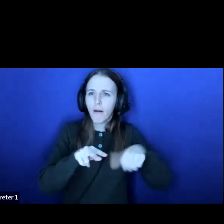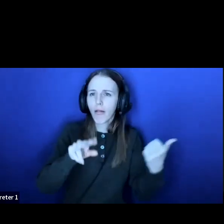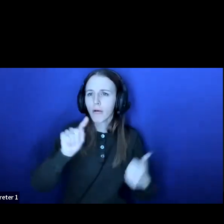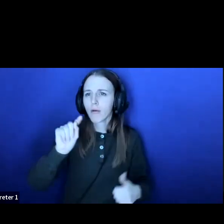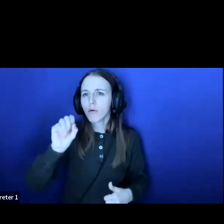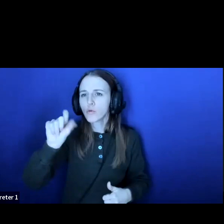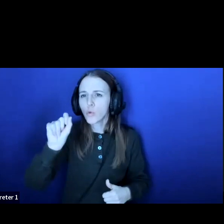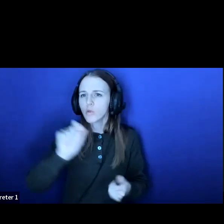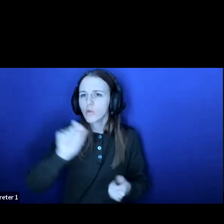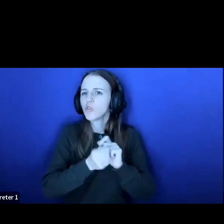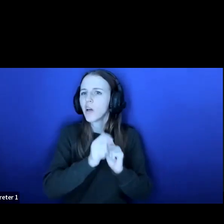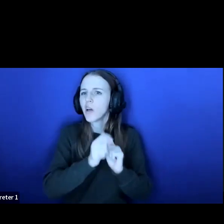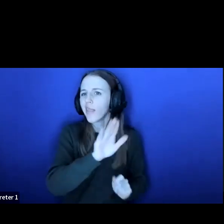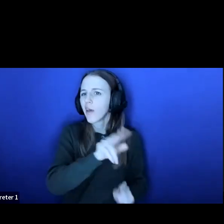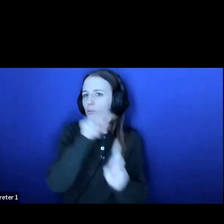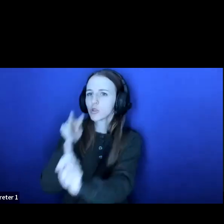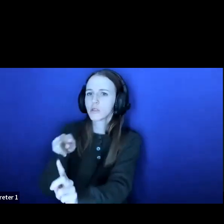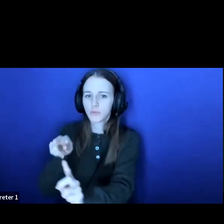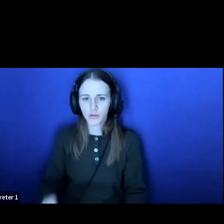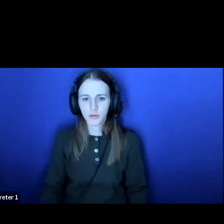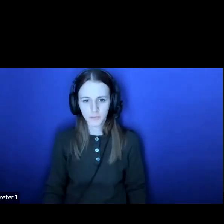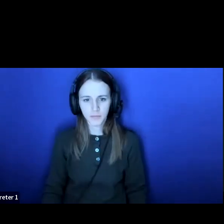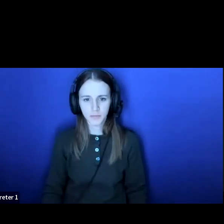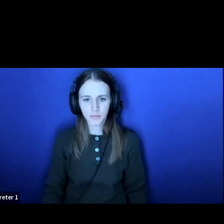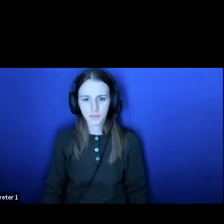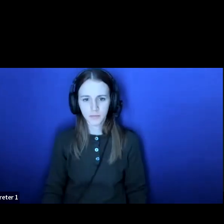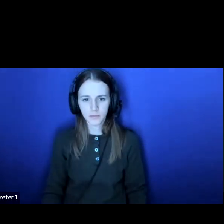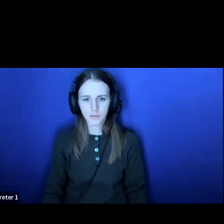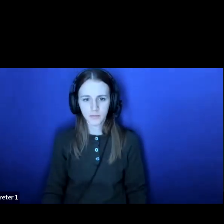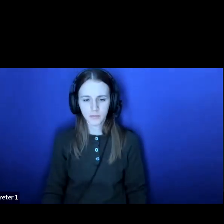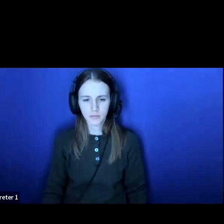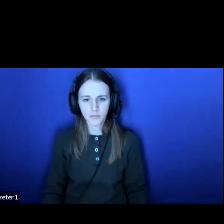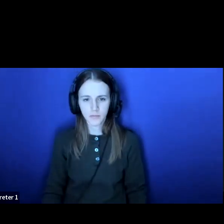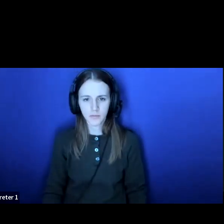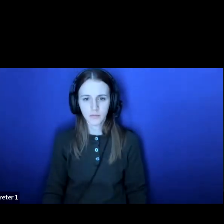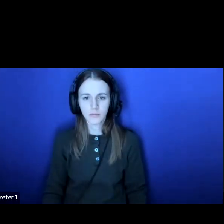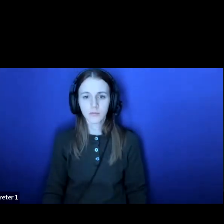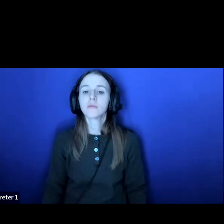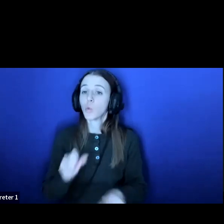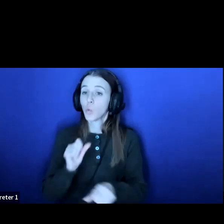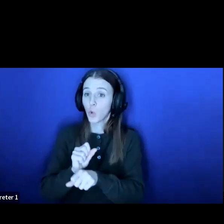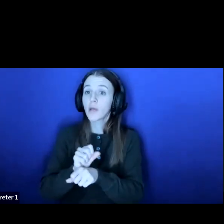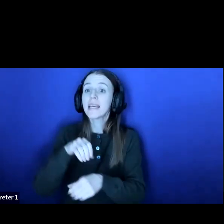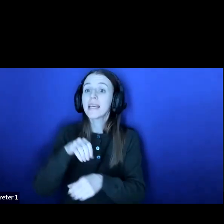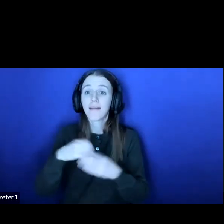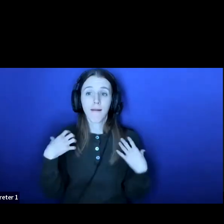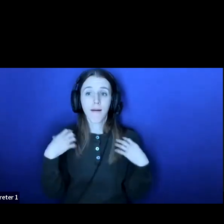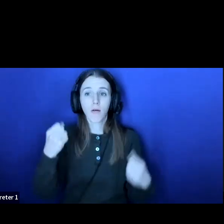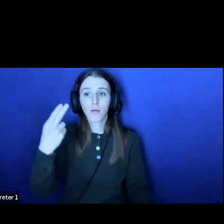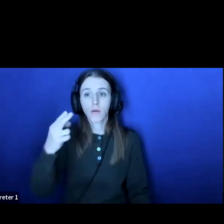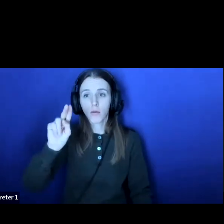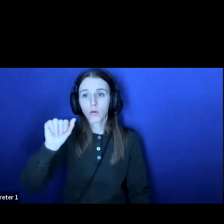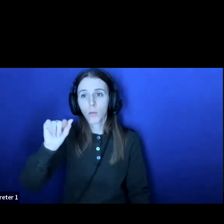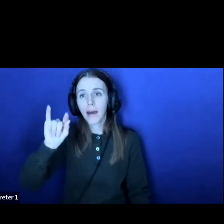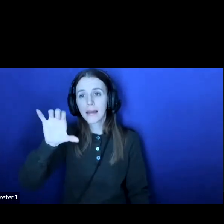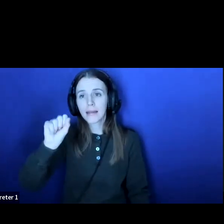the perceptions. Based on our work in the field of health humanities, earlier we suggested tools to